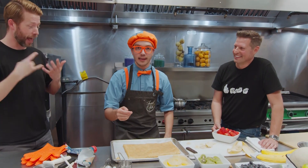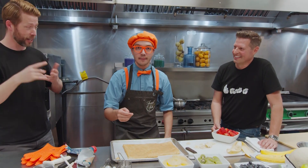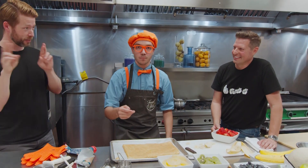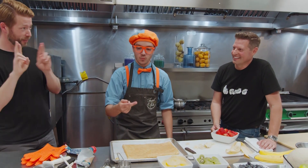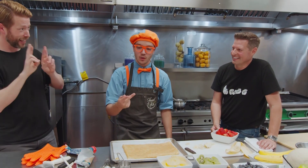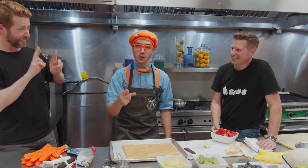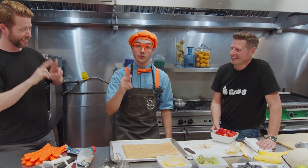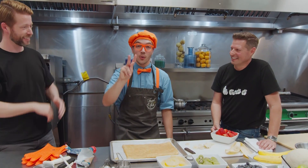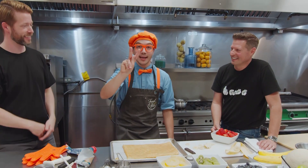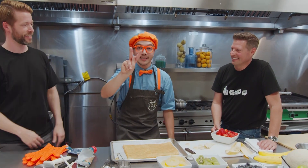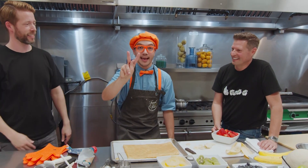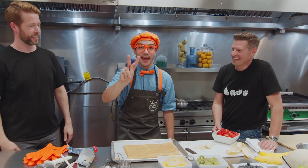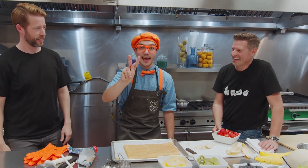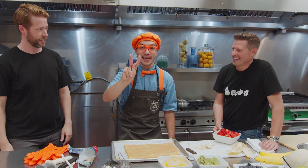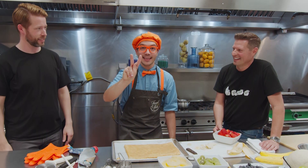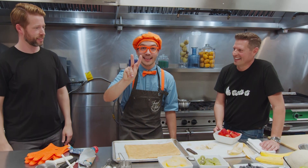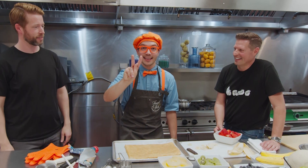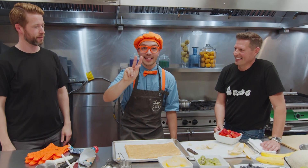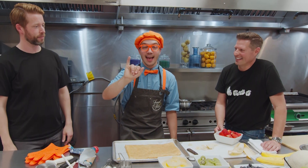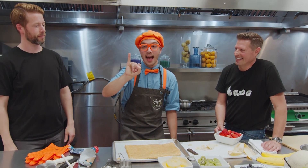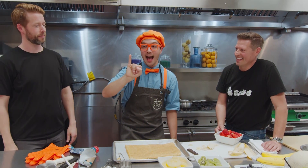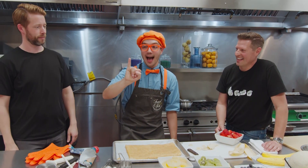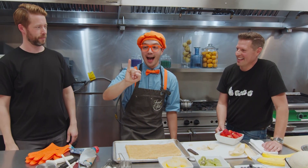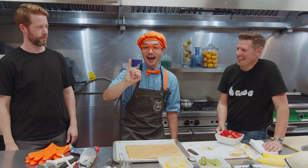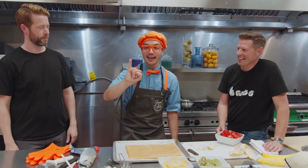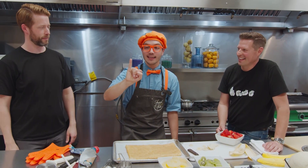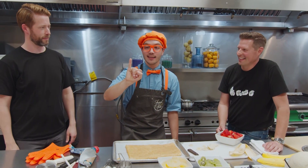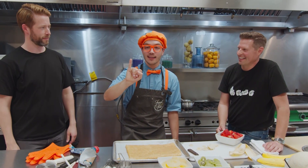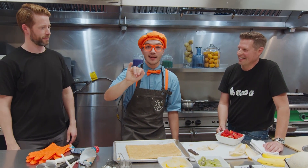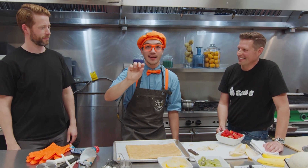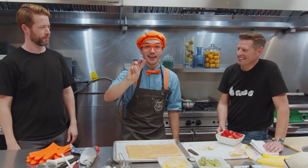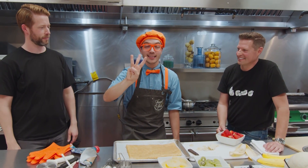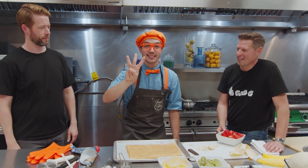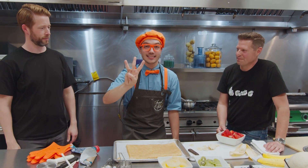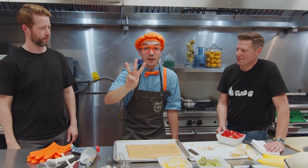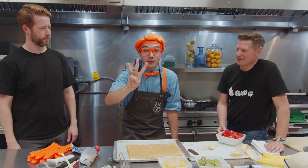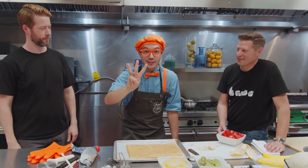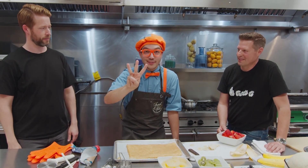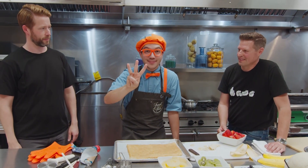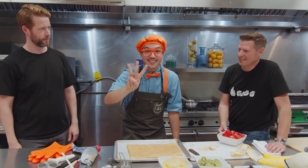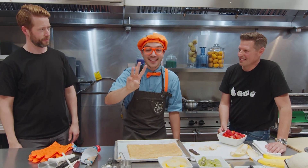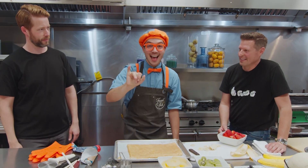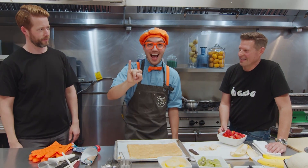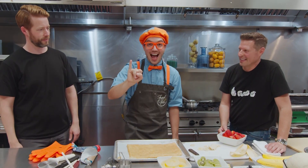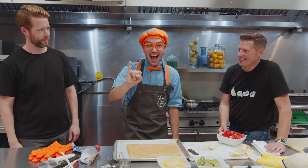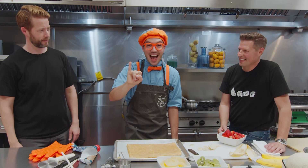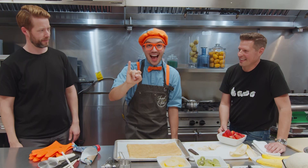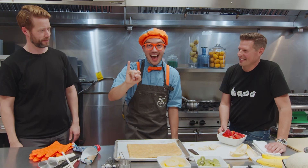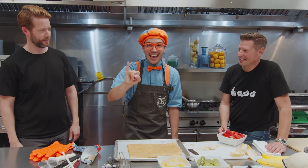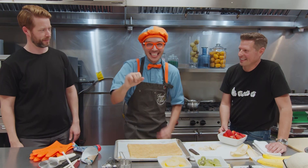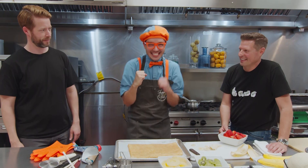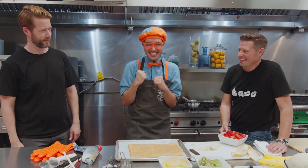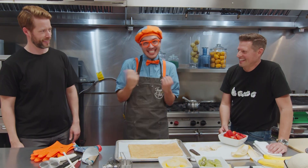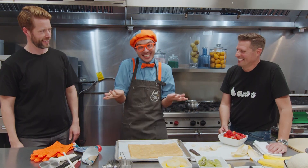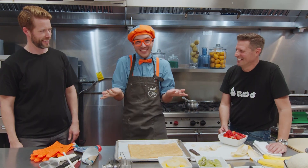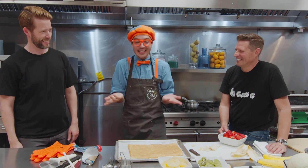Are you ready? So, K. I. W. I!